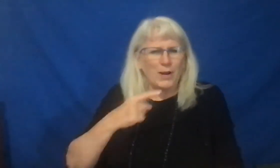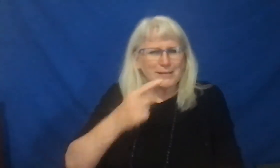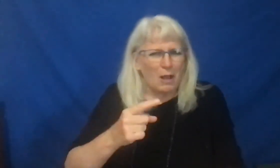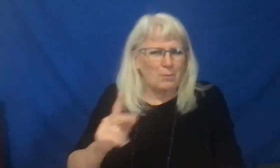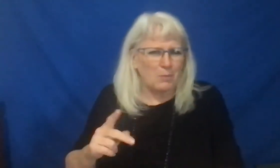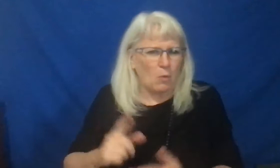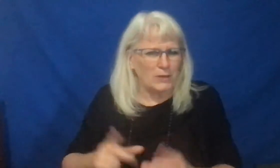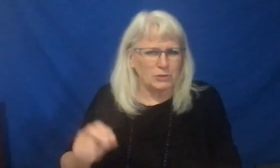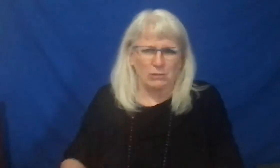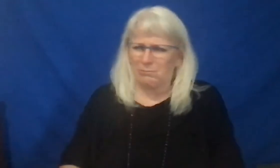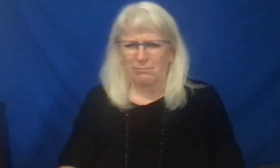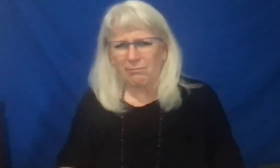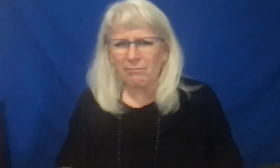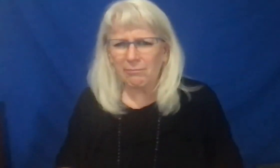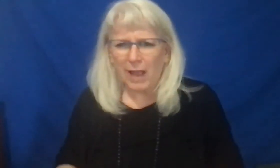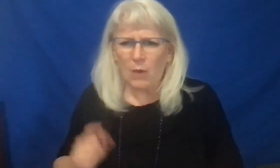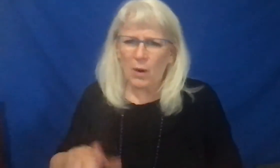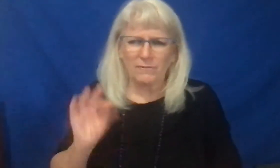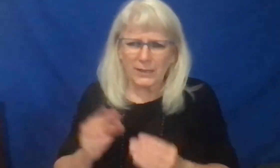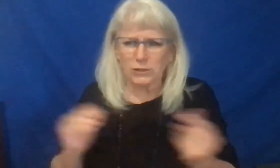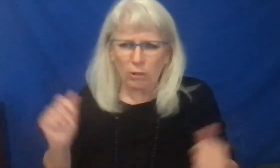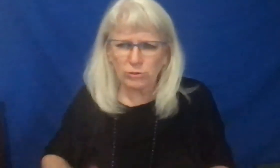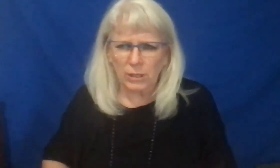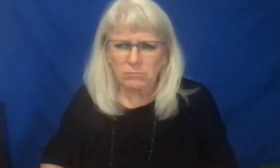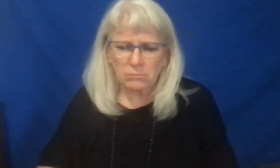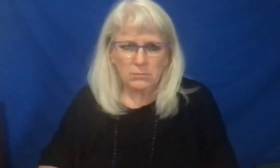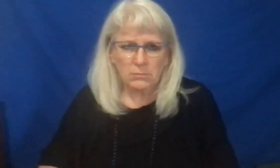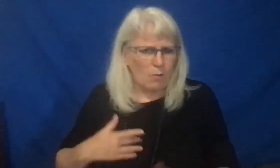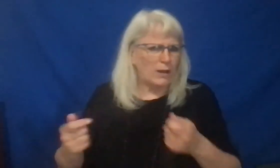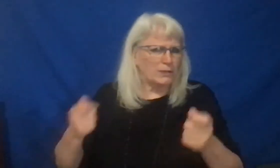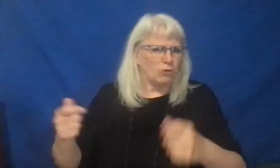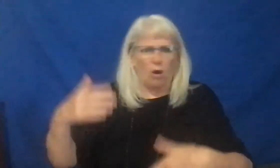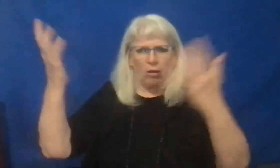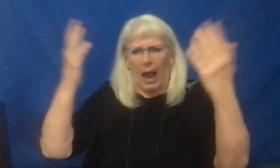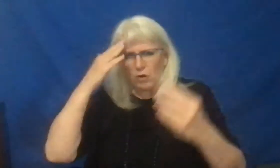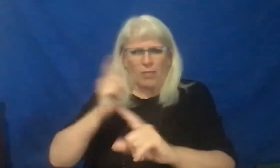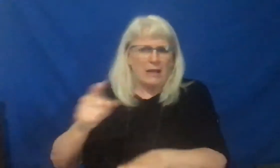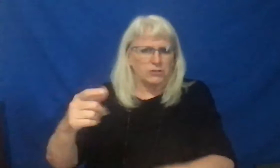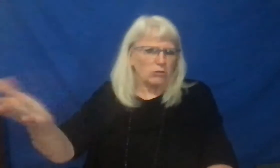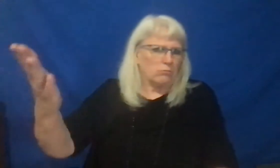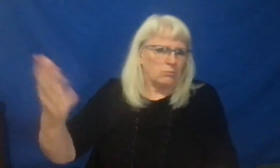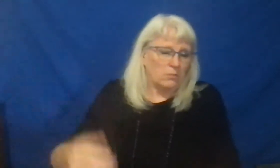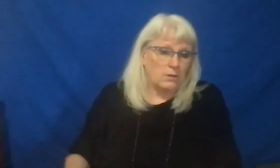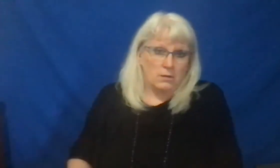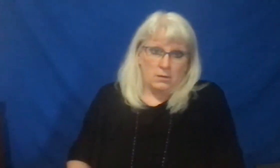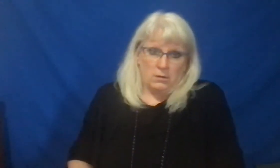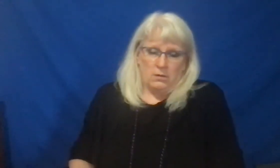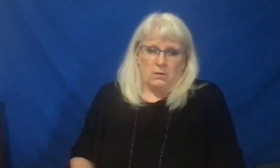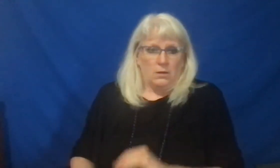I want to find a solution. I want to control. Especially when I think about, what I